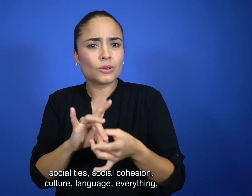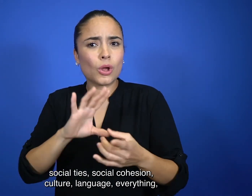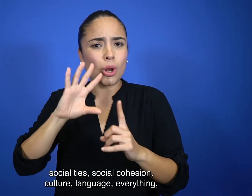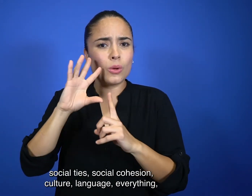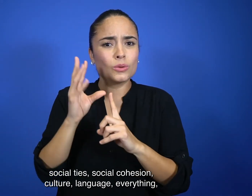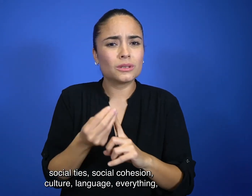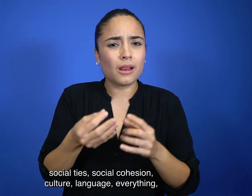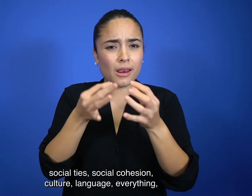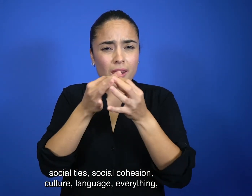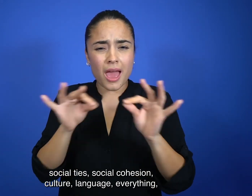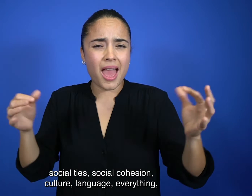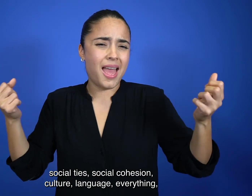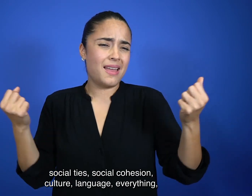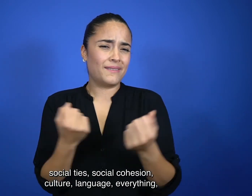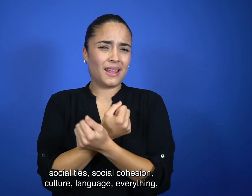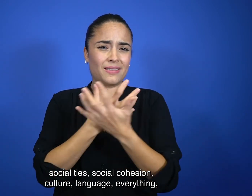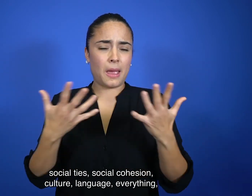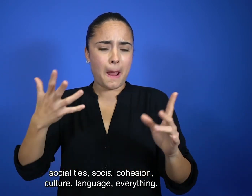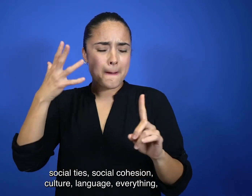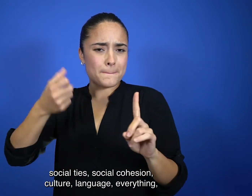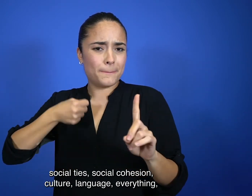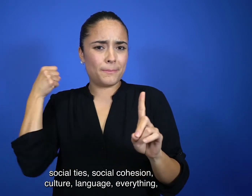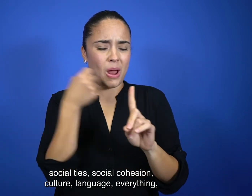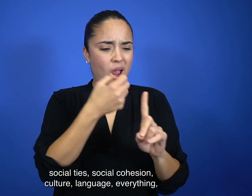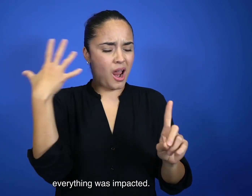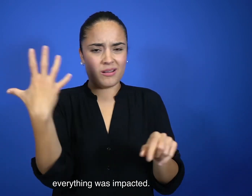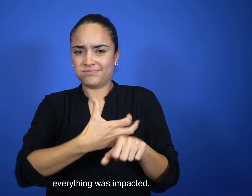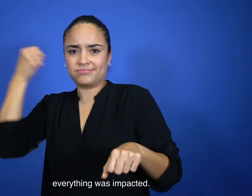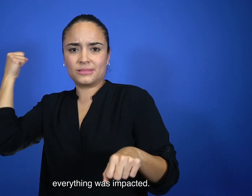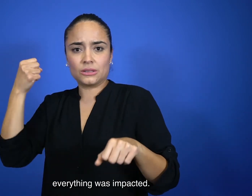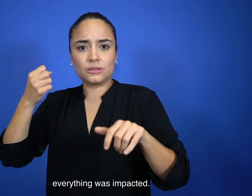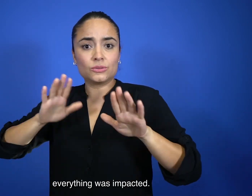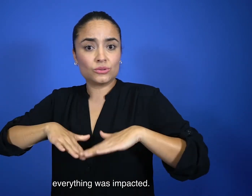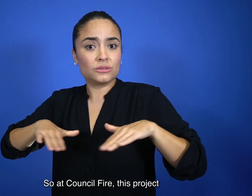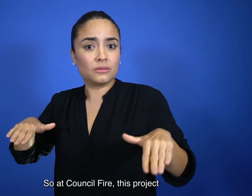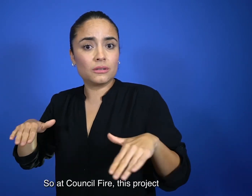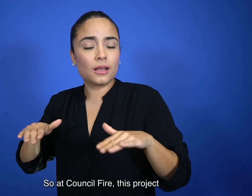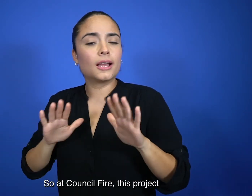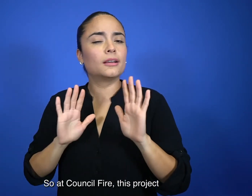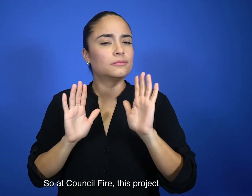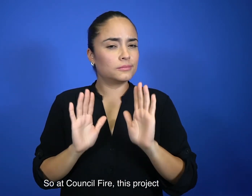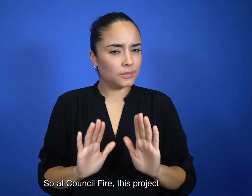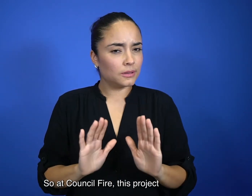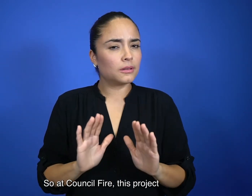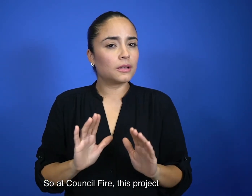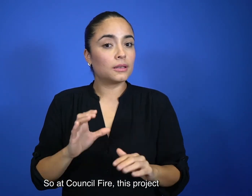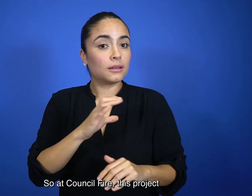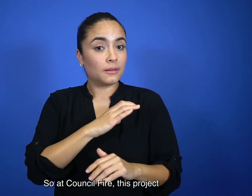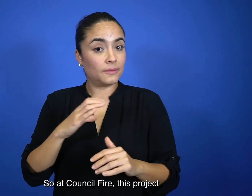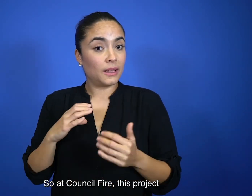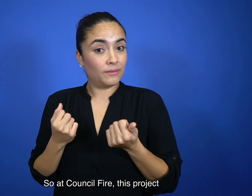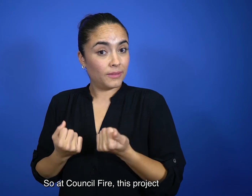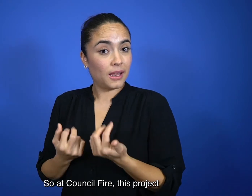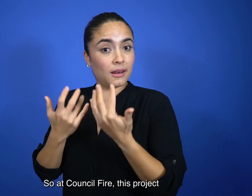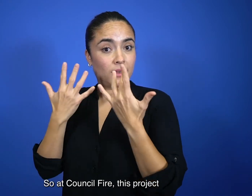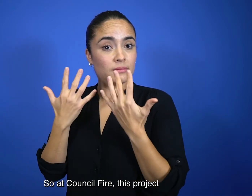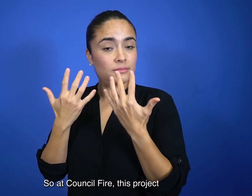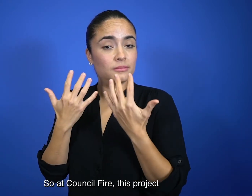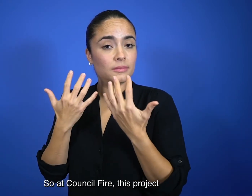cohesion, culture, language, everything was impacted. So at Council Fire,